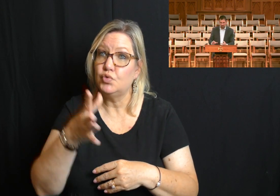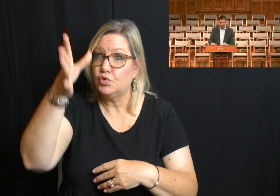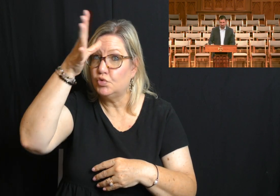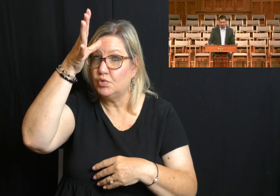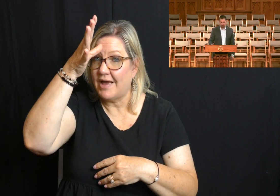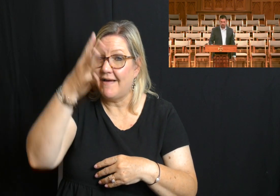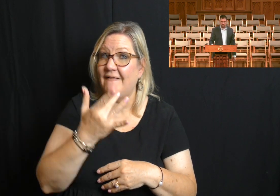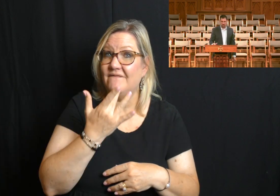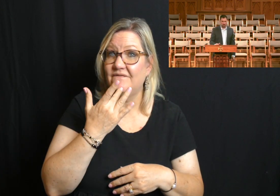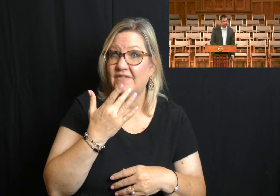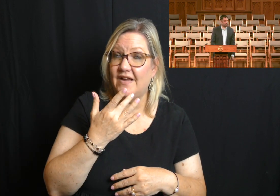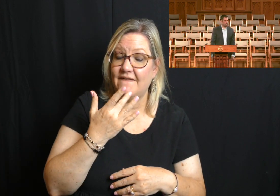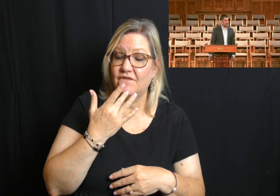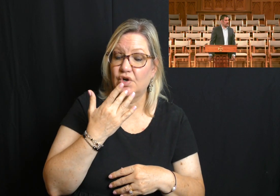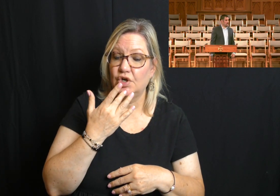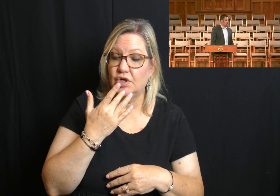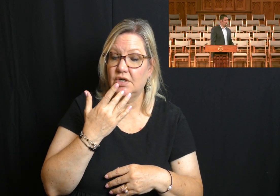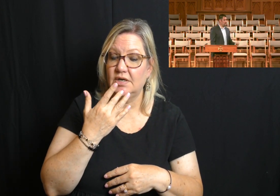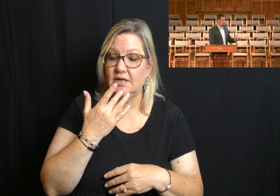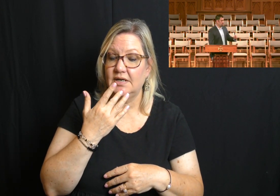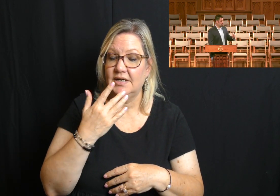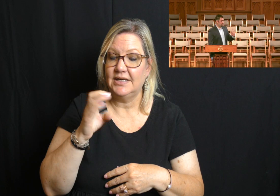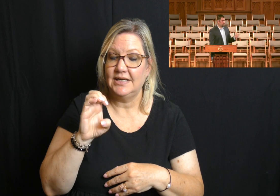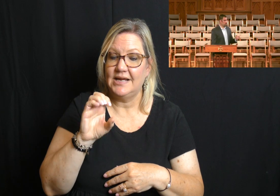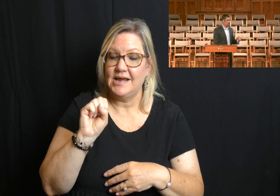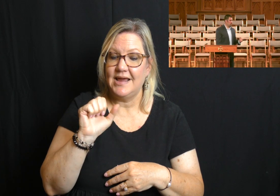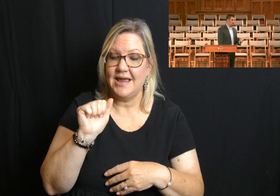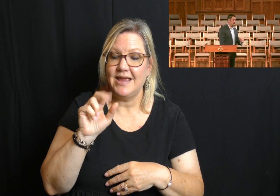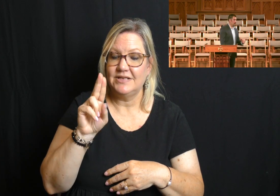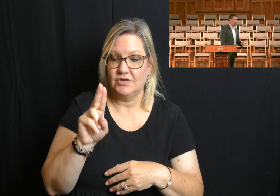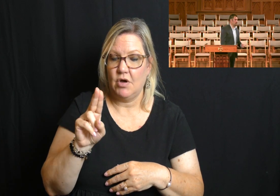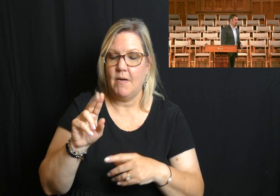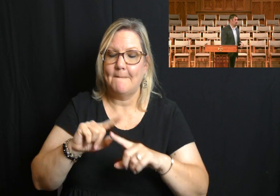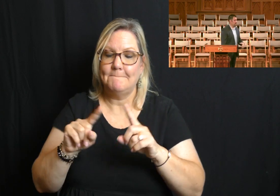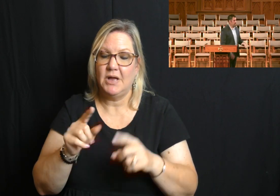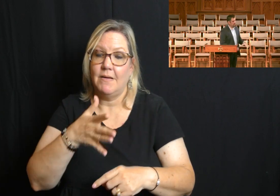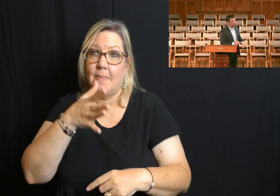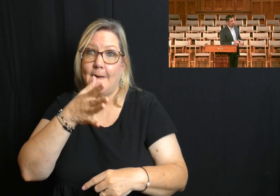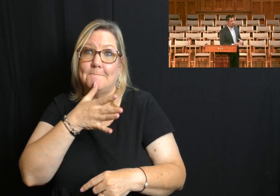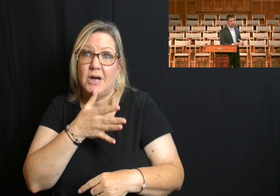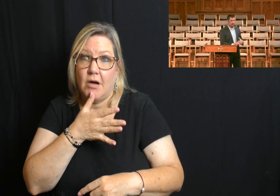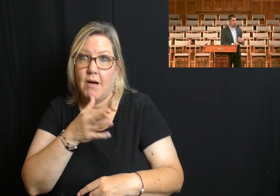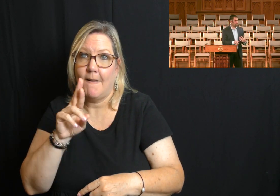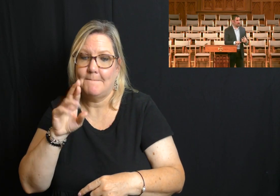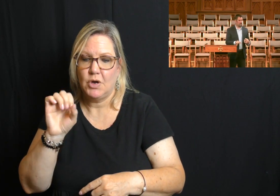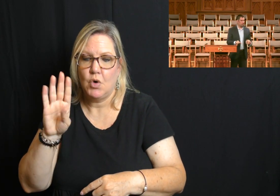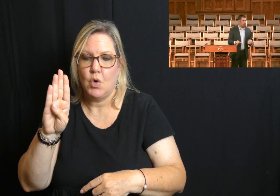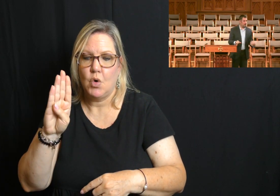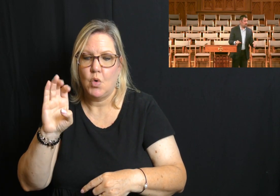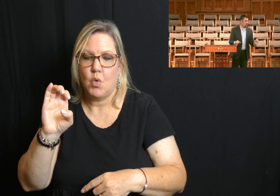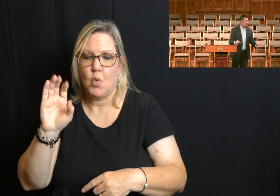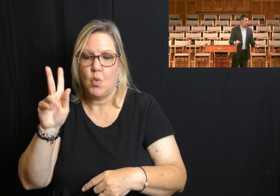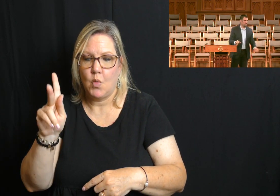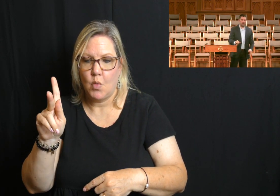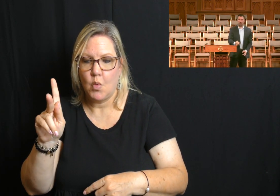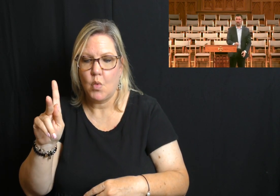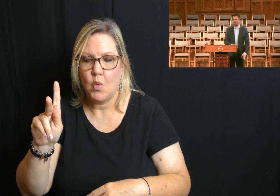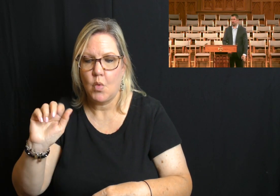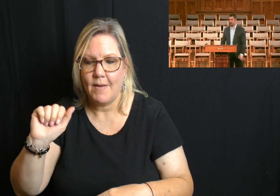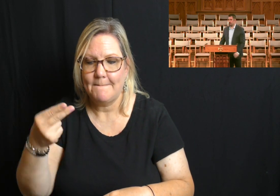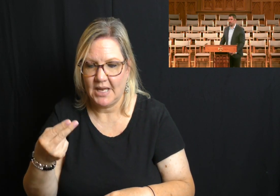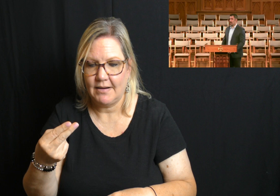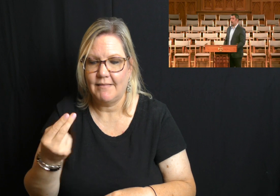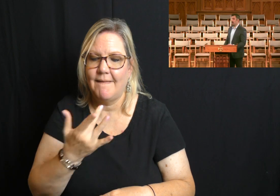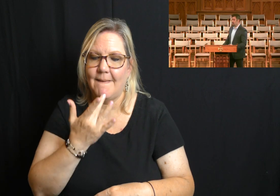she favored Jacob. And then Jacob was a very smart guy. It's like, hey, I was just like mere seconds behind